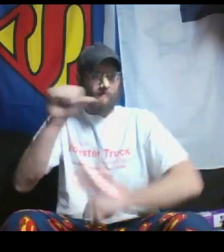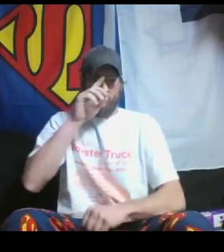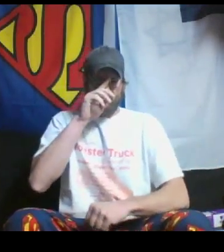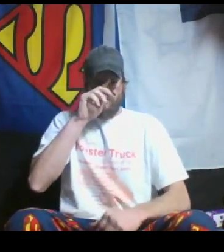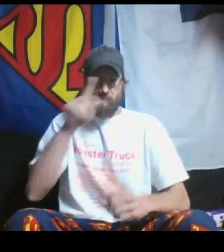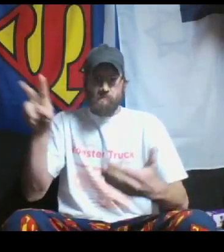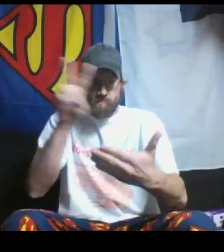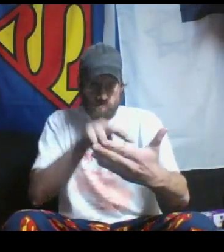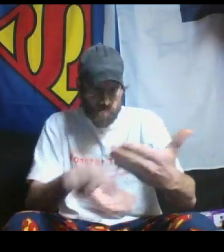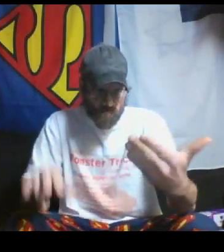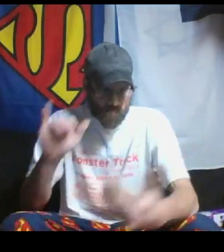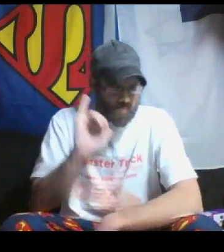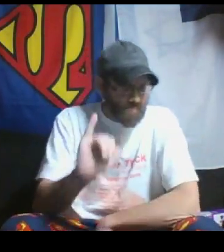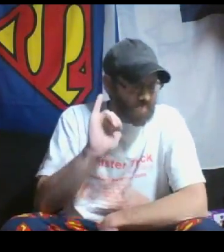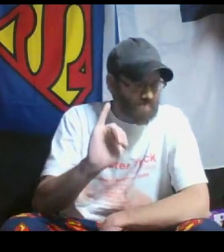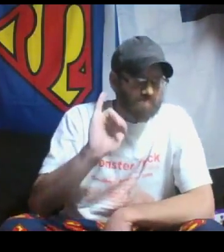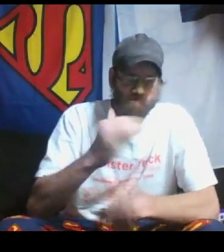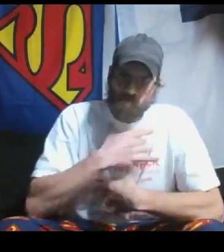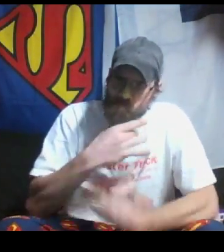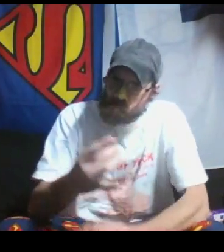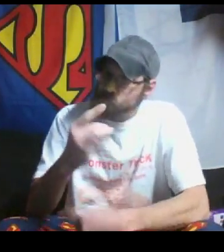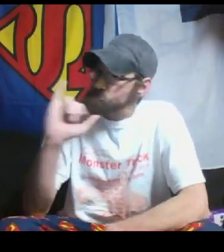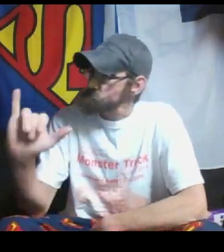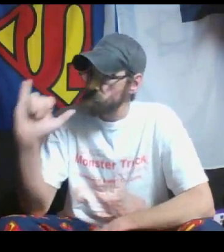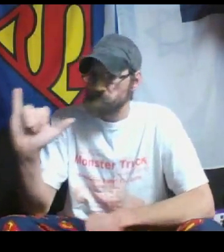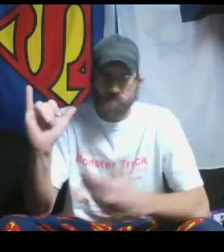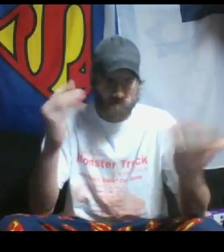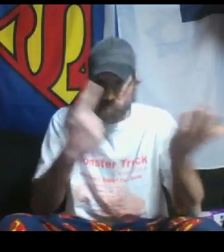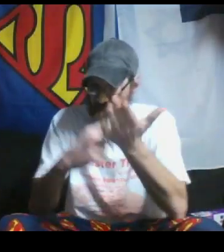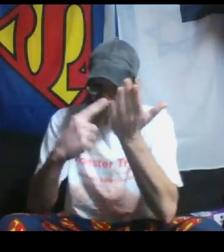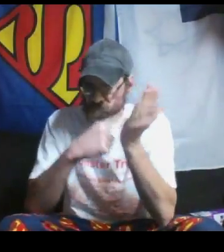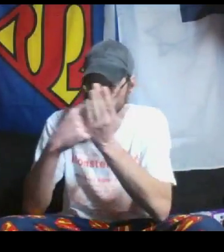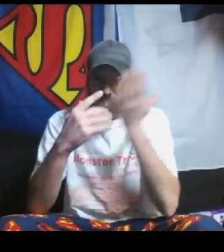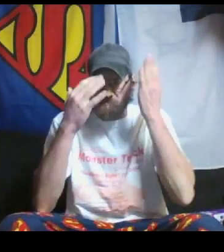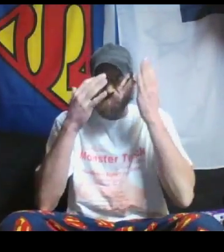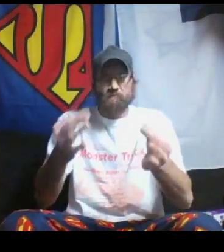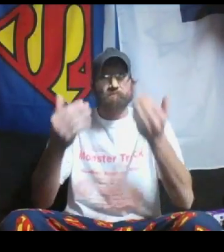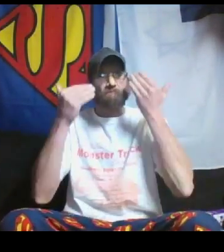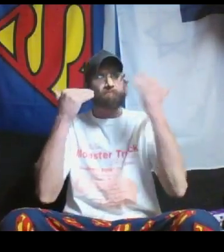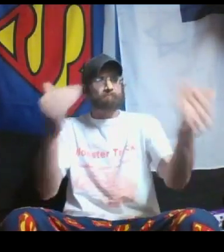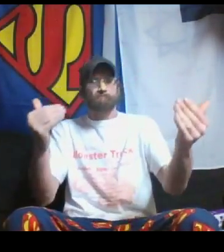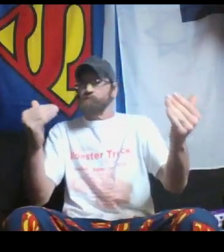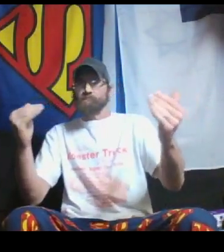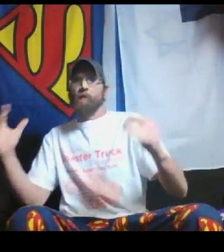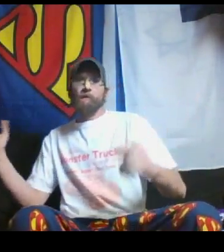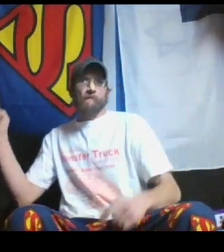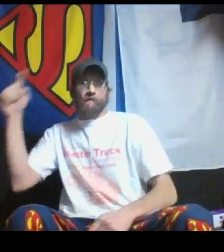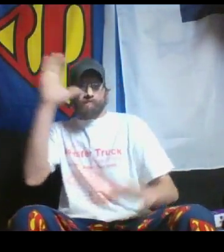the jerk who cut you off in traffic this morning than the friend who made you a cup of coffee while you were complaining about him. Consider this